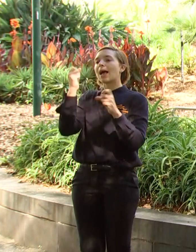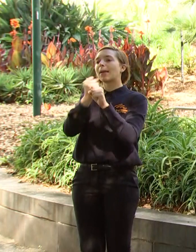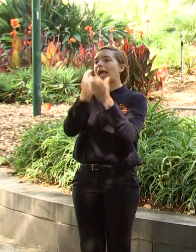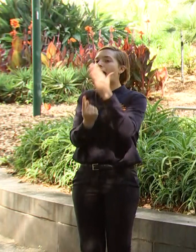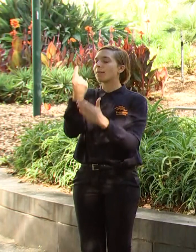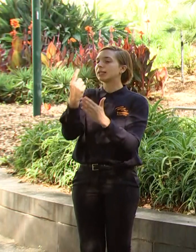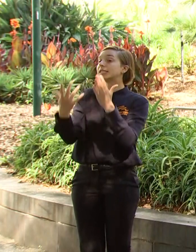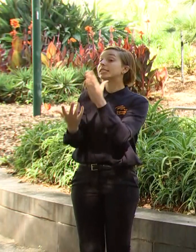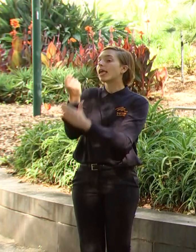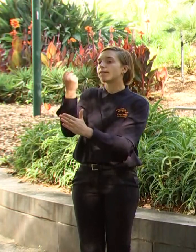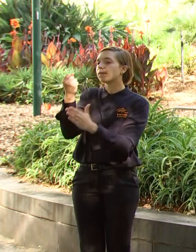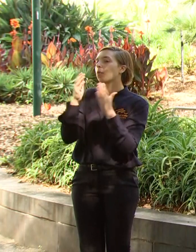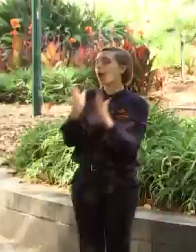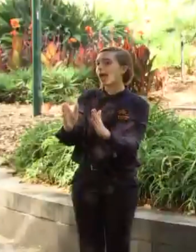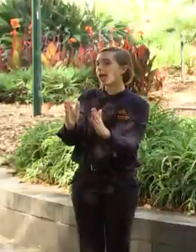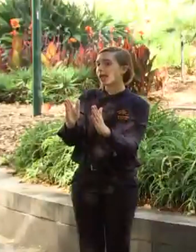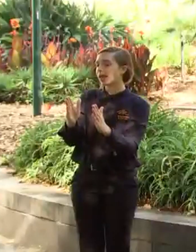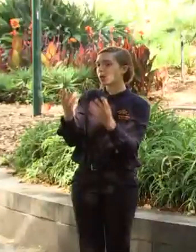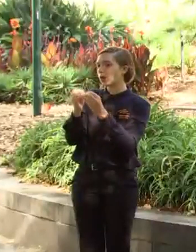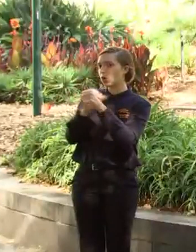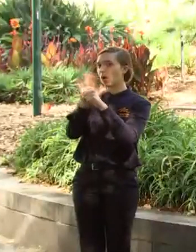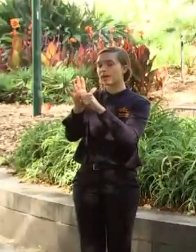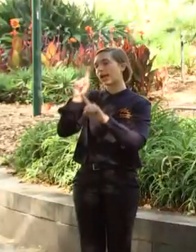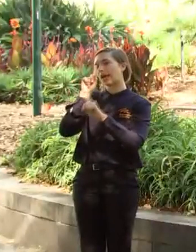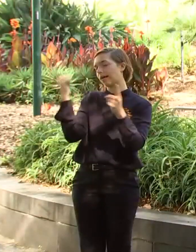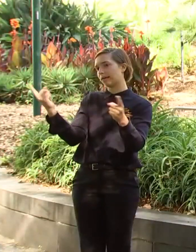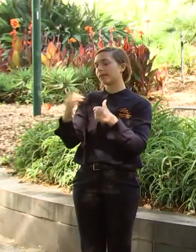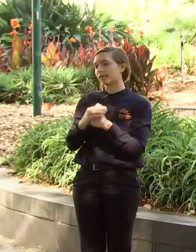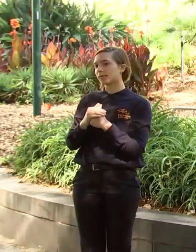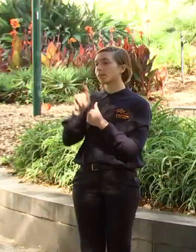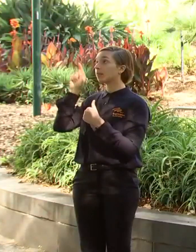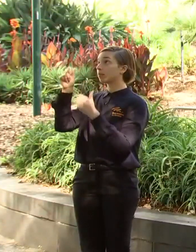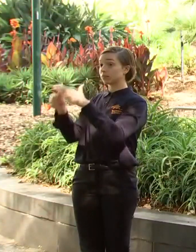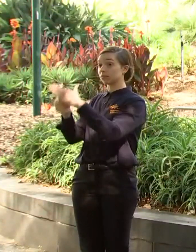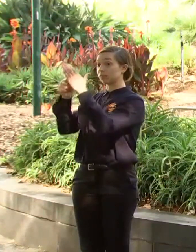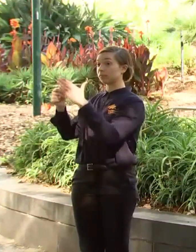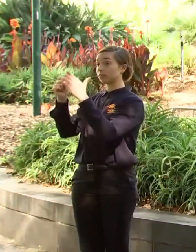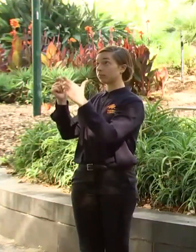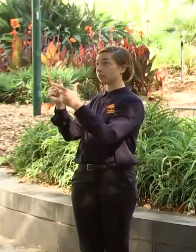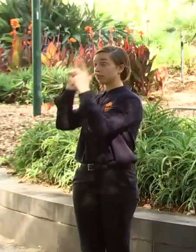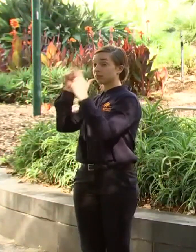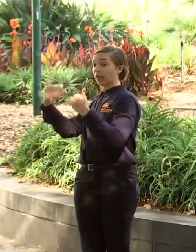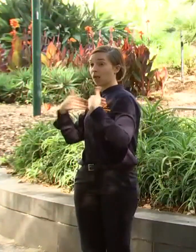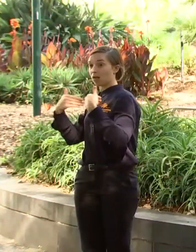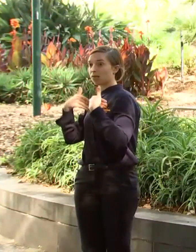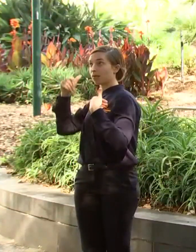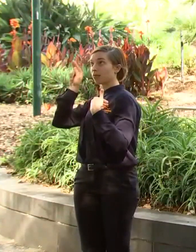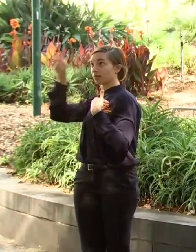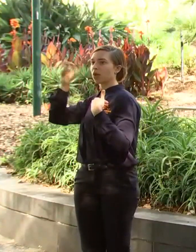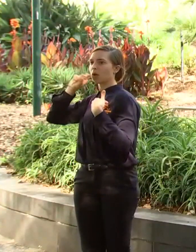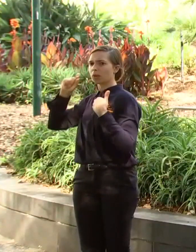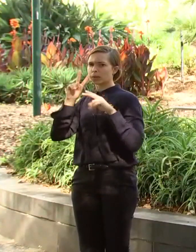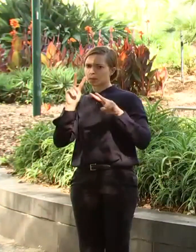not easily impressed when it comes to these things. He will look at this very carefully and closely. No one, regardless of why you're